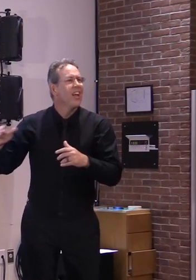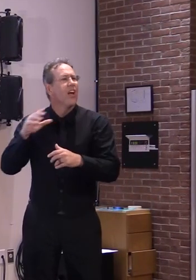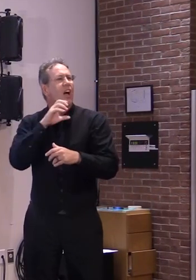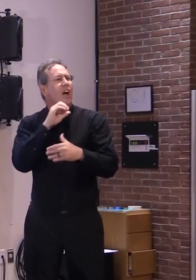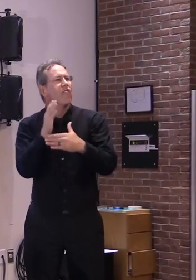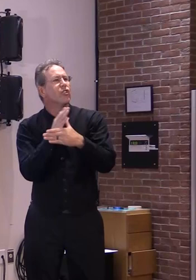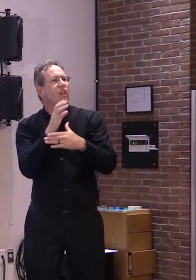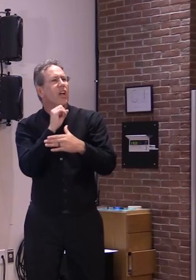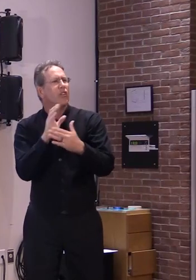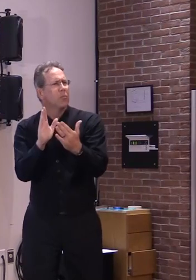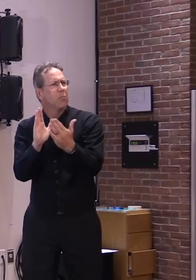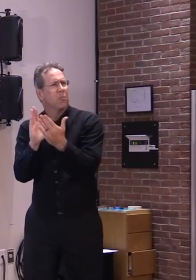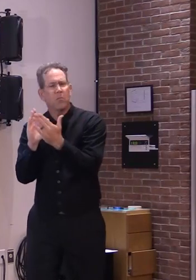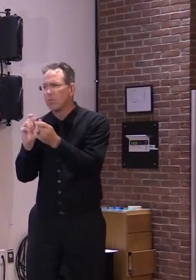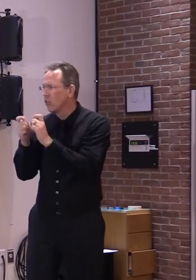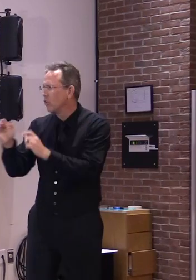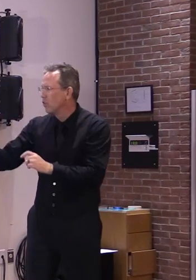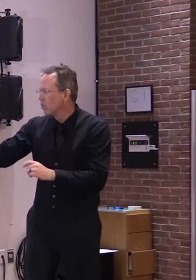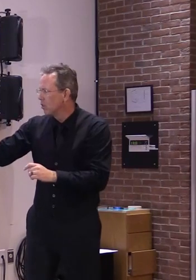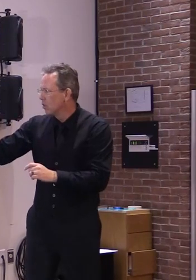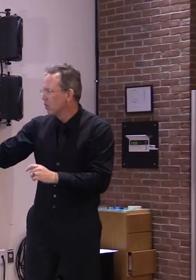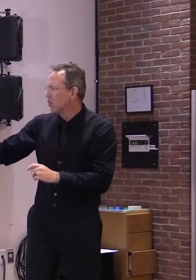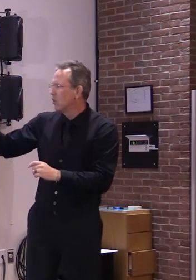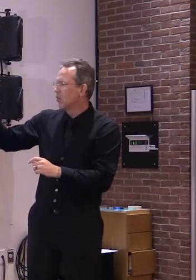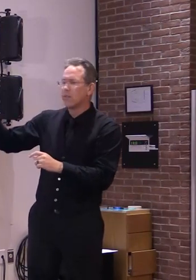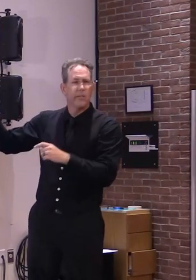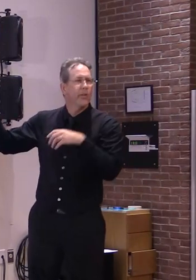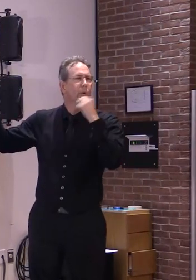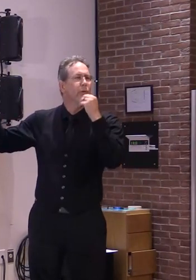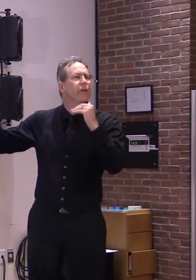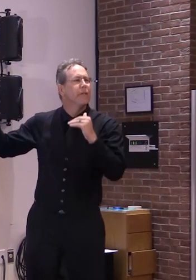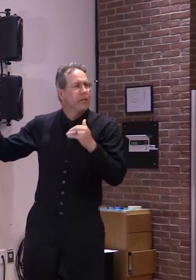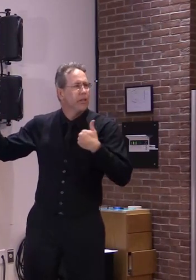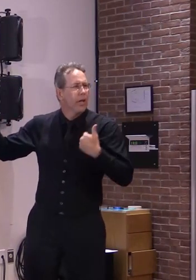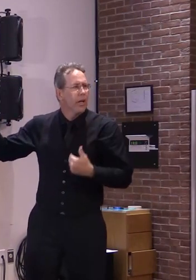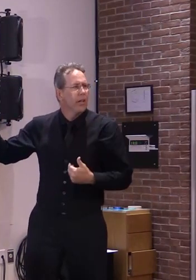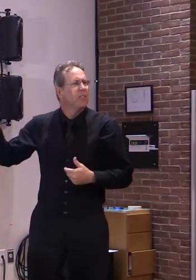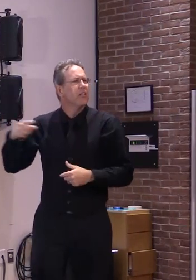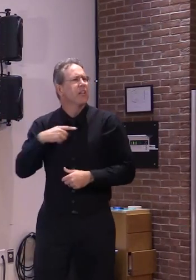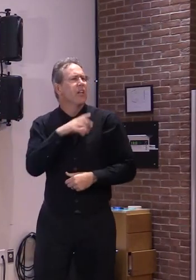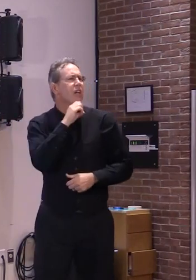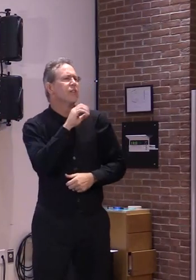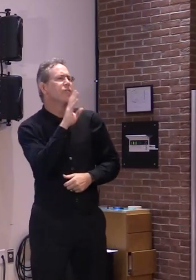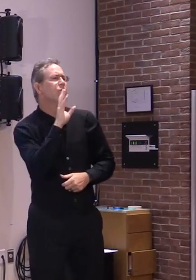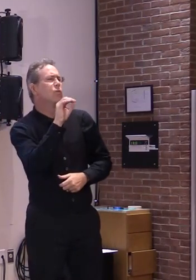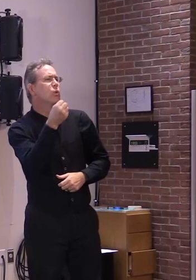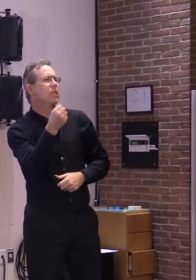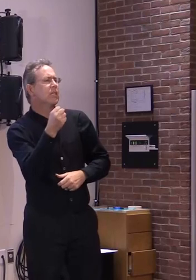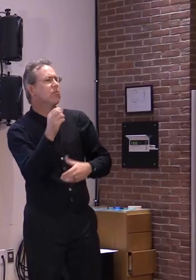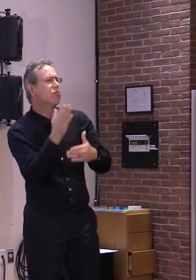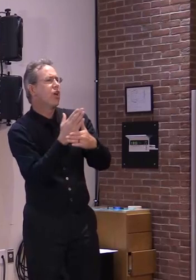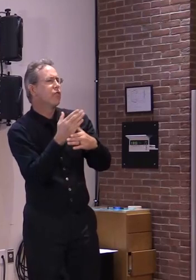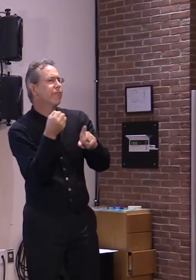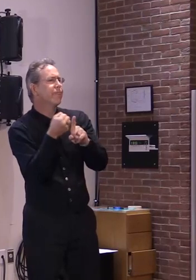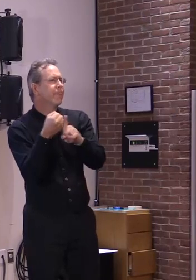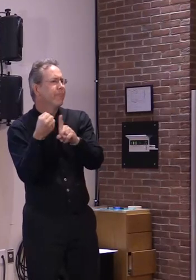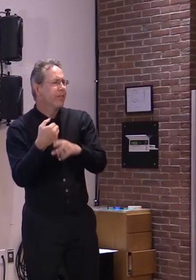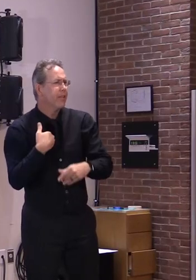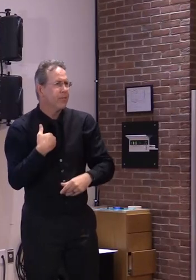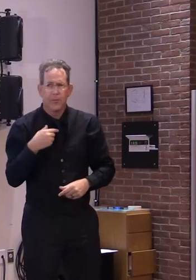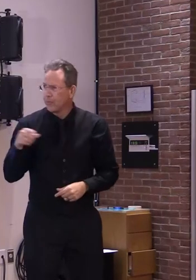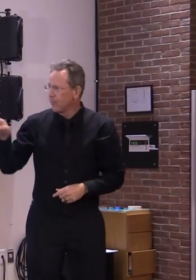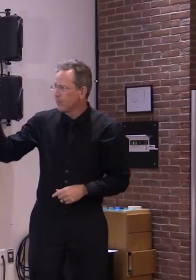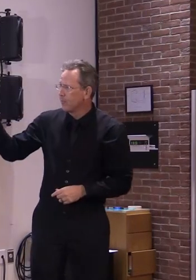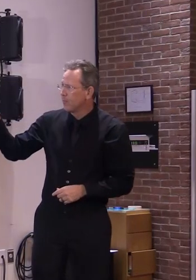at the start of June, and now having risen to about 40 years old. This, in part, could explain the